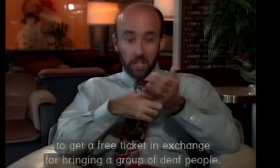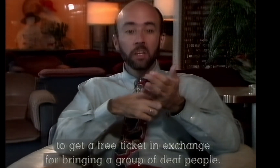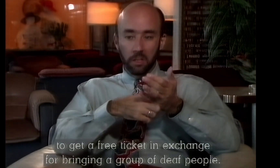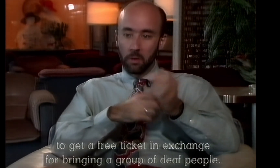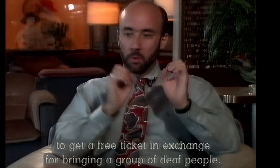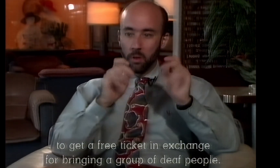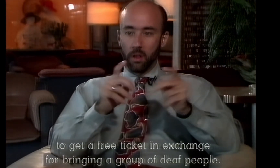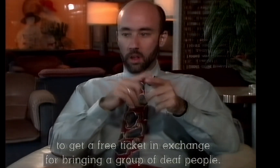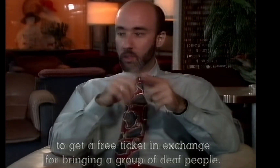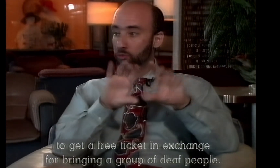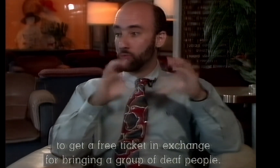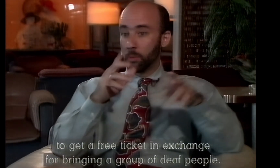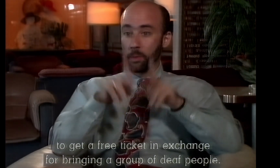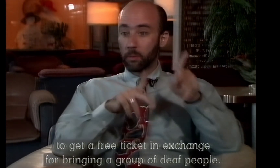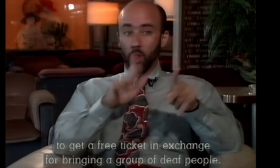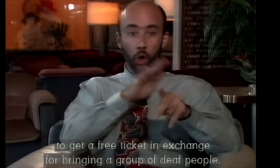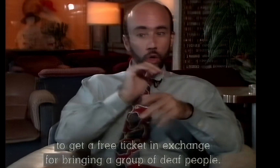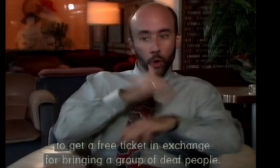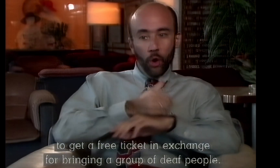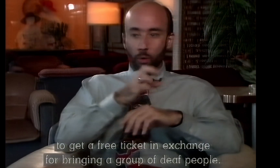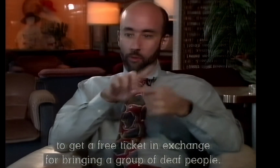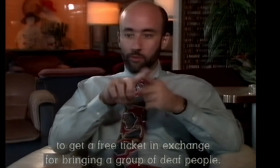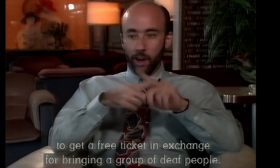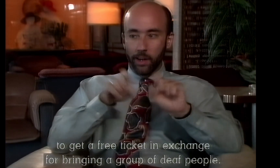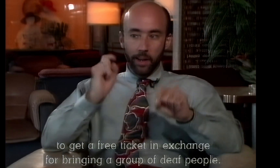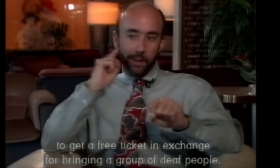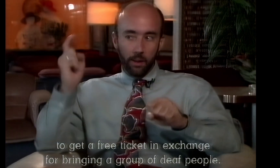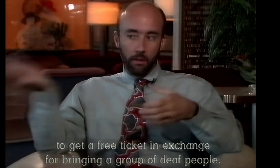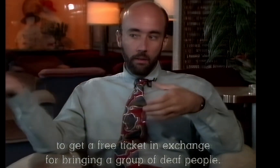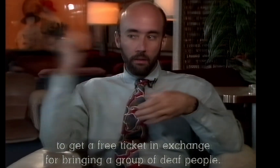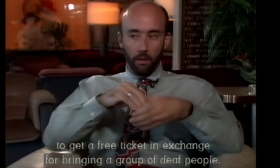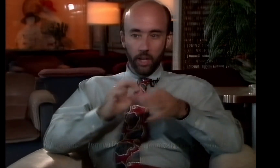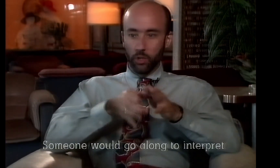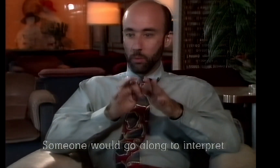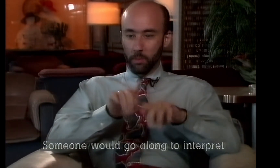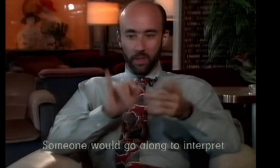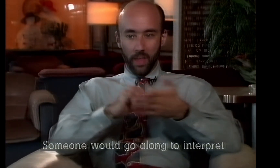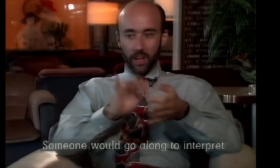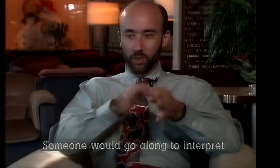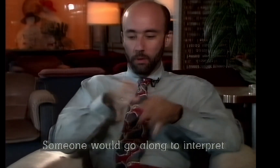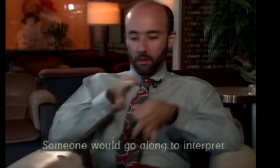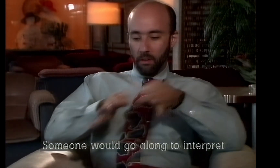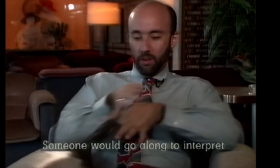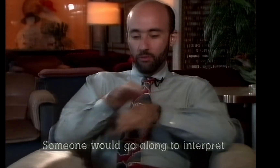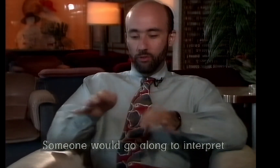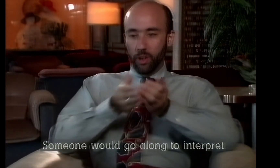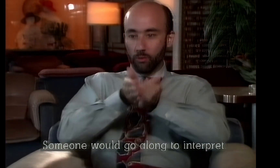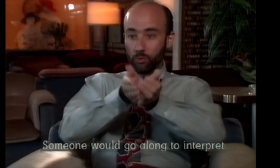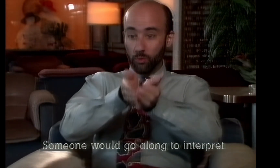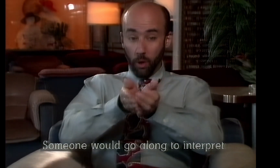along. Then she would get her daughter or some other friend who could hear to go along to interpret. The interpreter would think that he'd be able to lounge around once